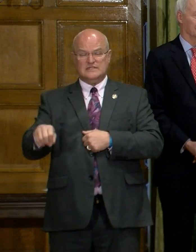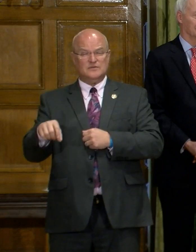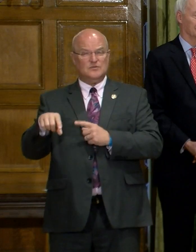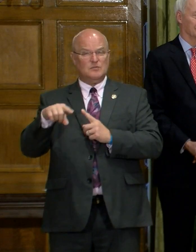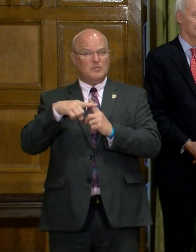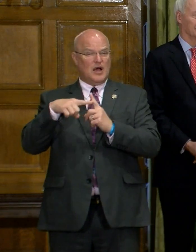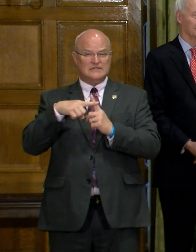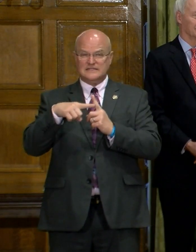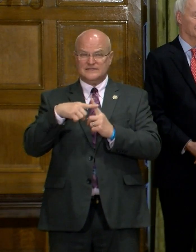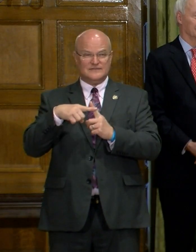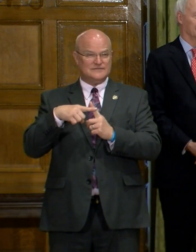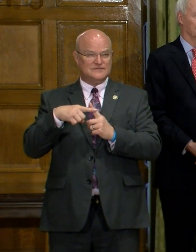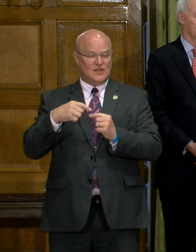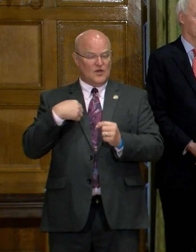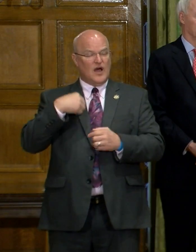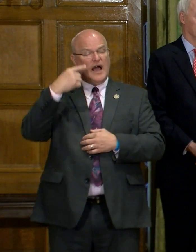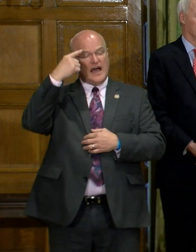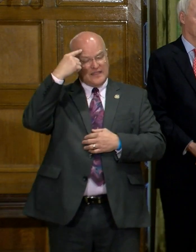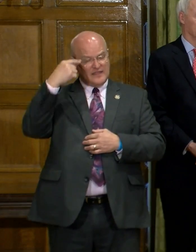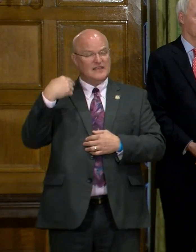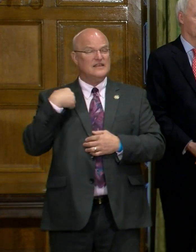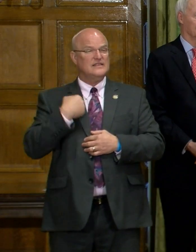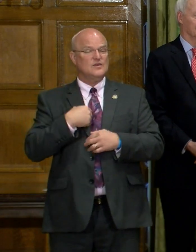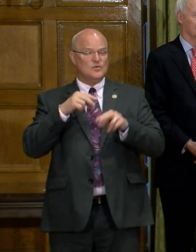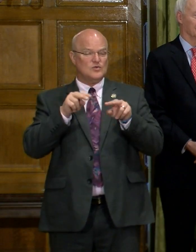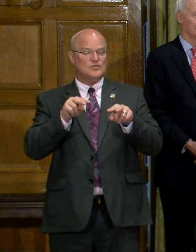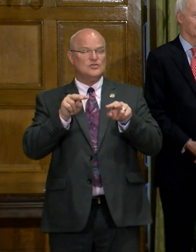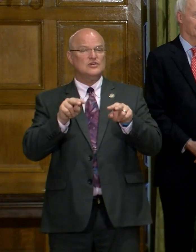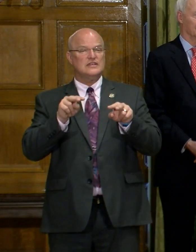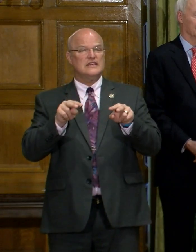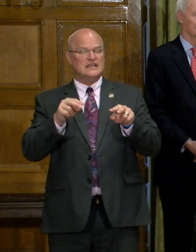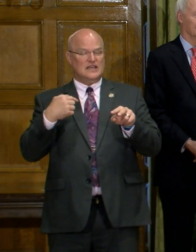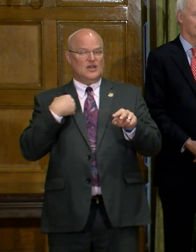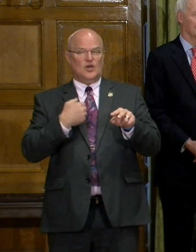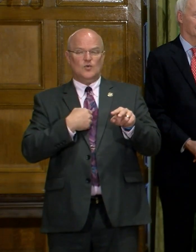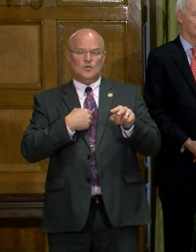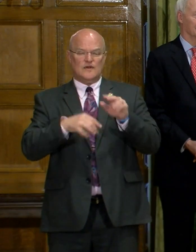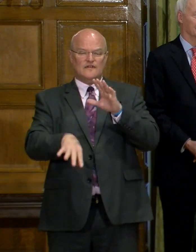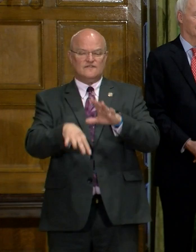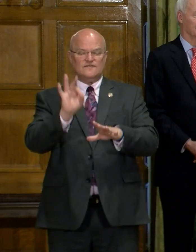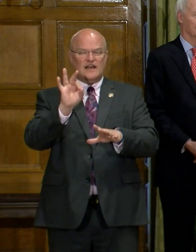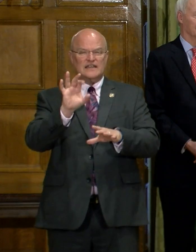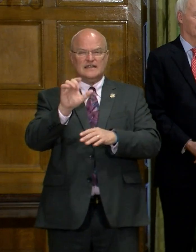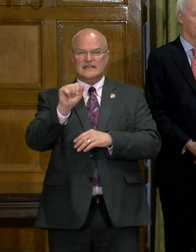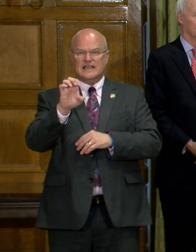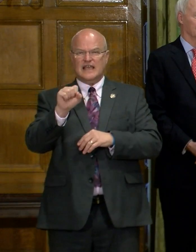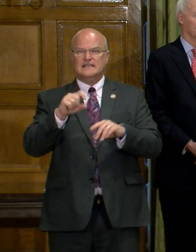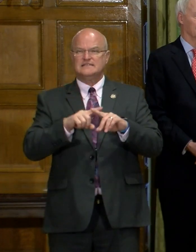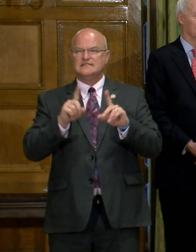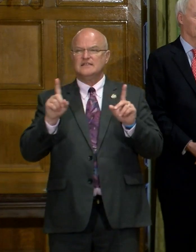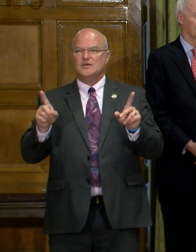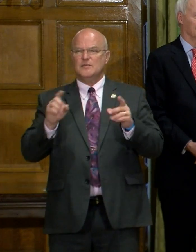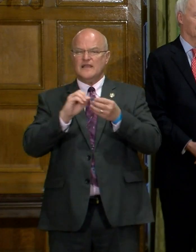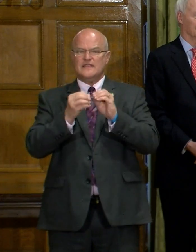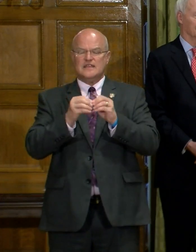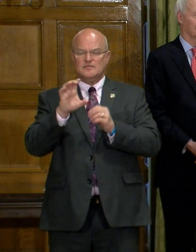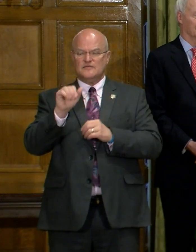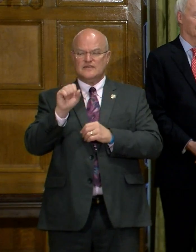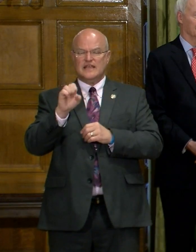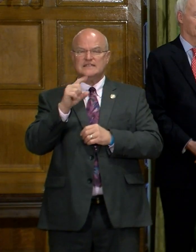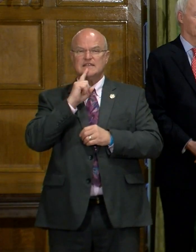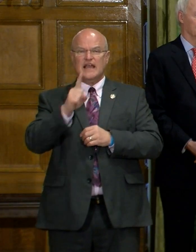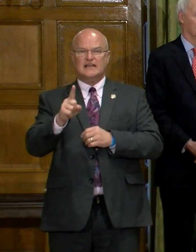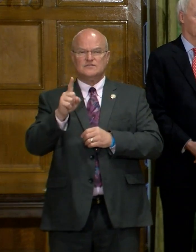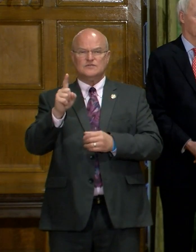positive. So I think that we're looking and we're finding cases, but the number of cases